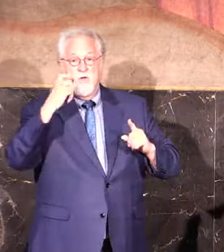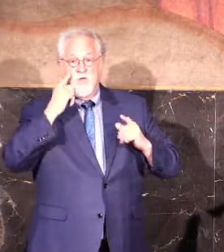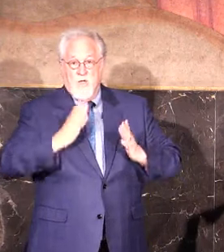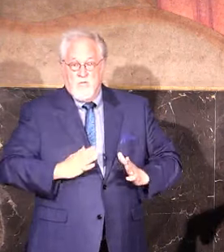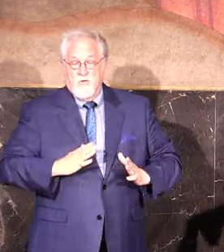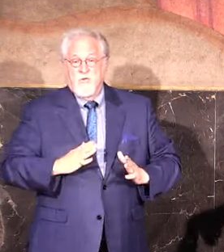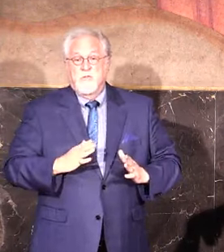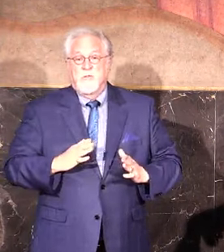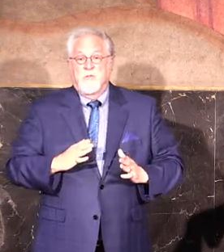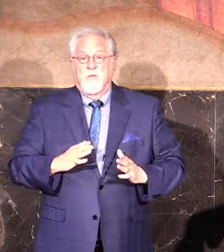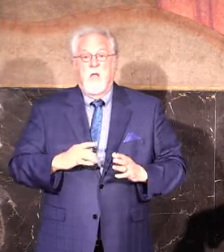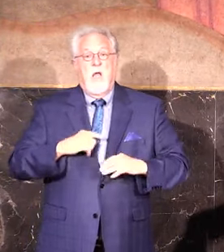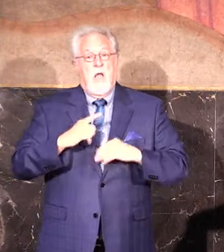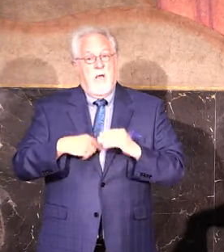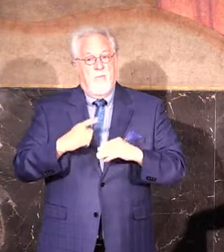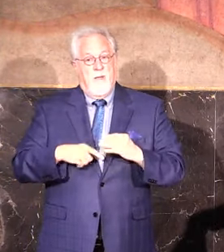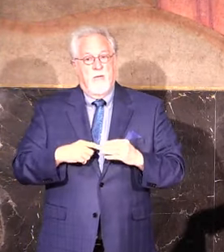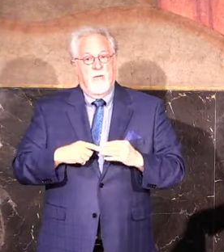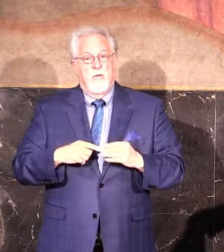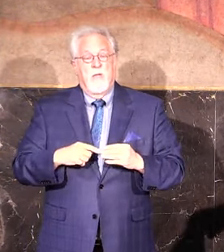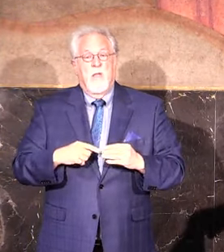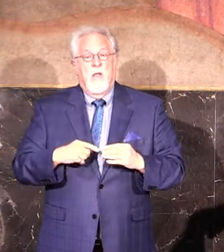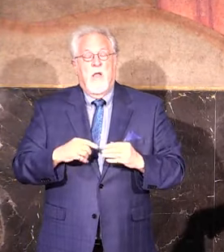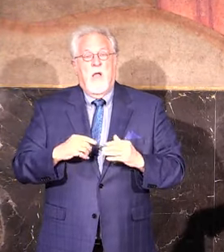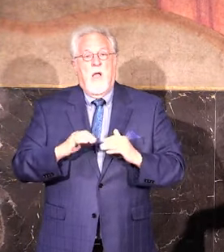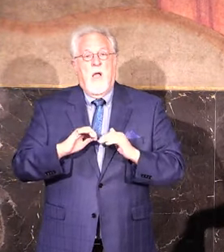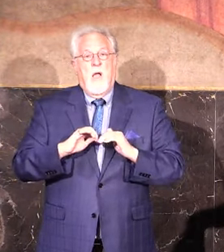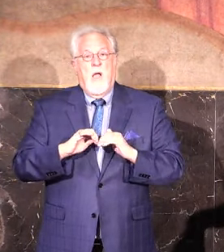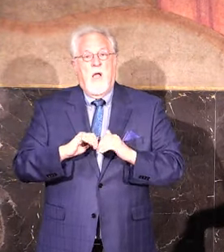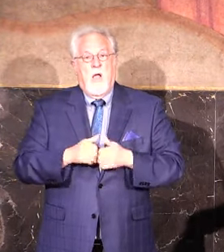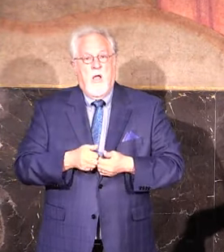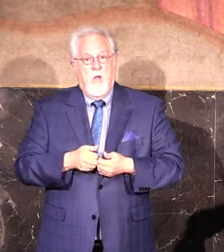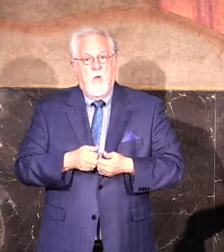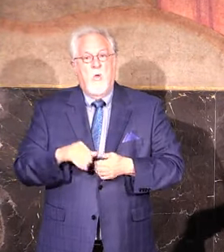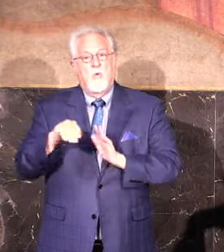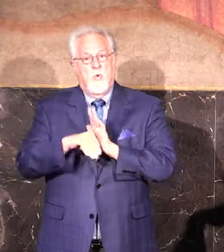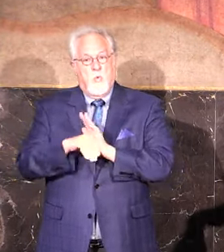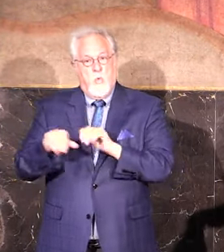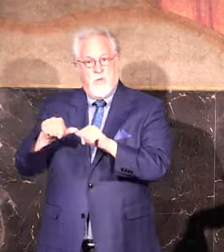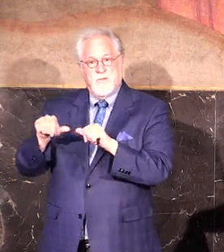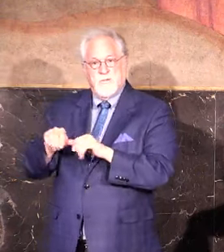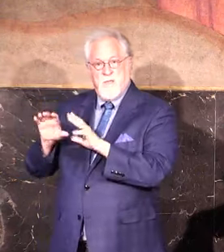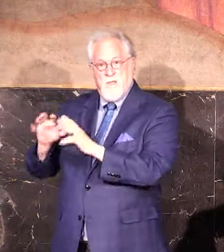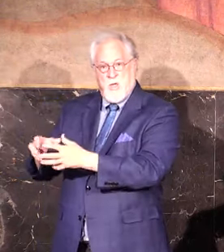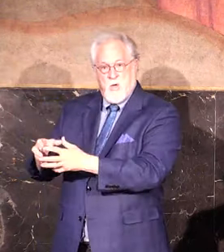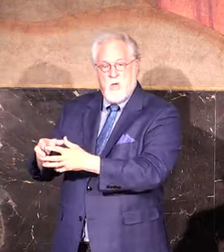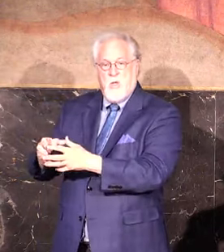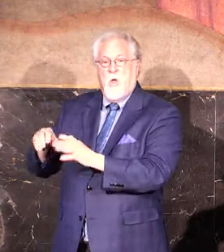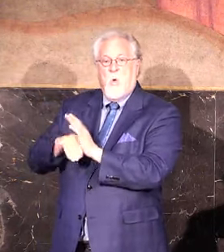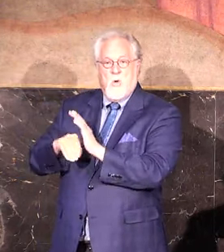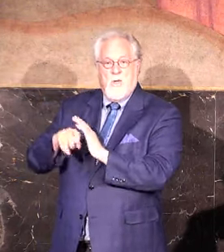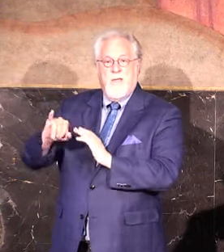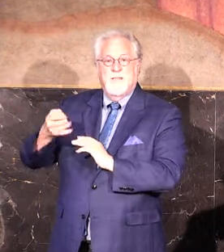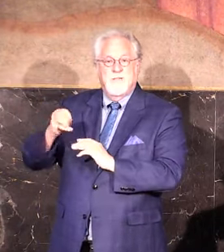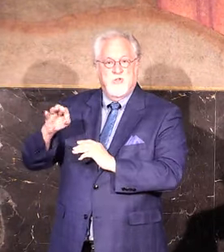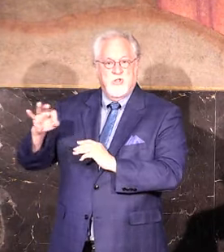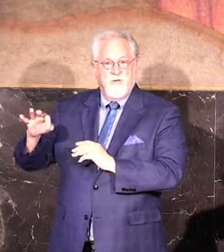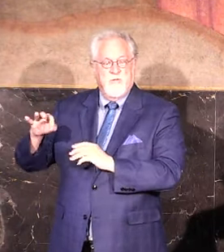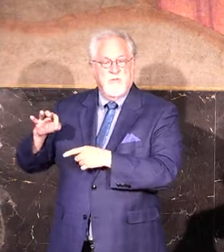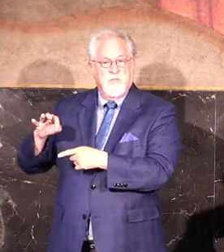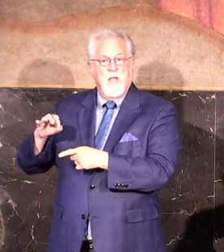around the country, about the degree to which the New Orleans area, Orleans Parish, Jefferson Parish,